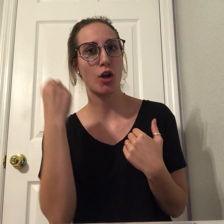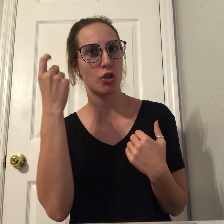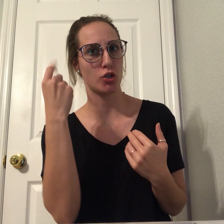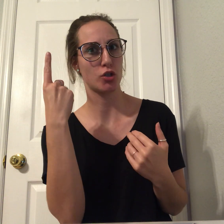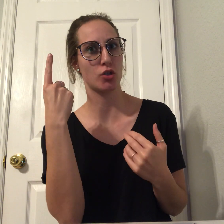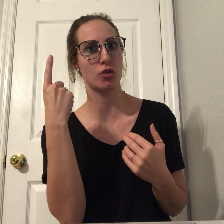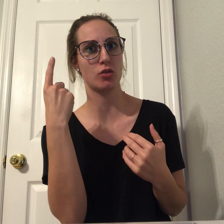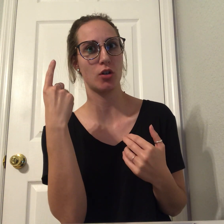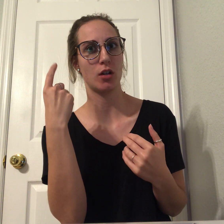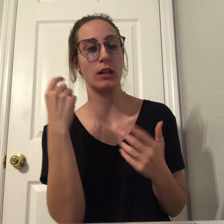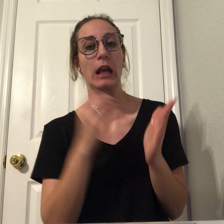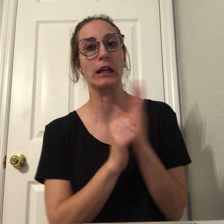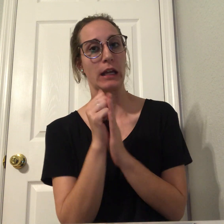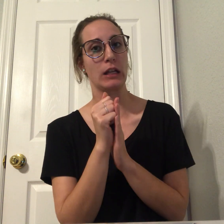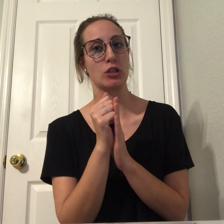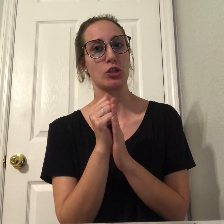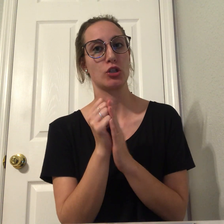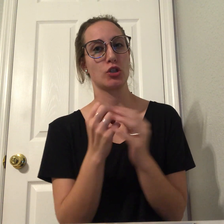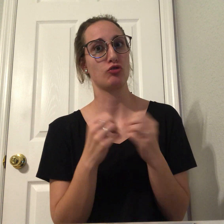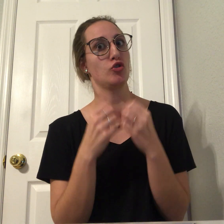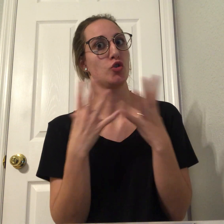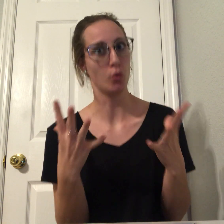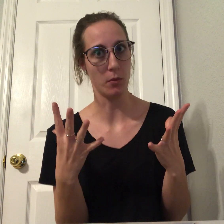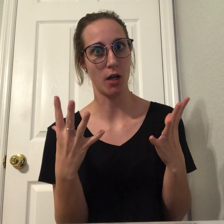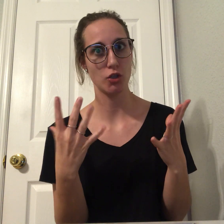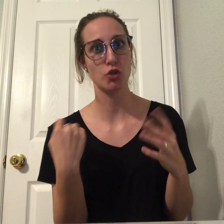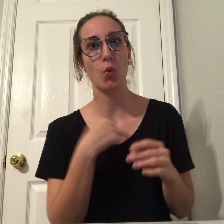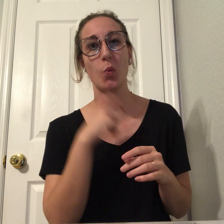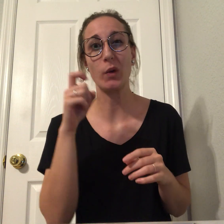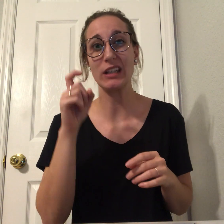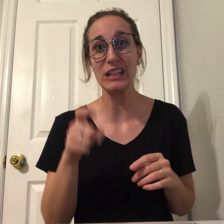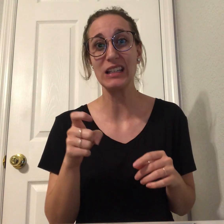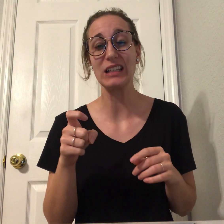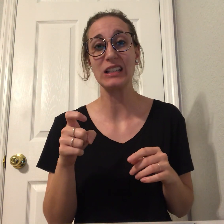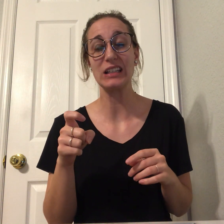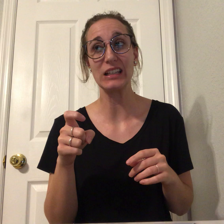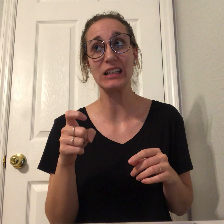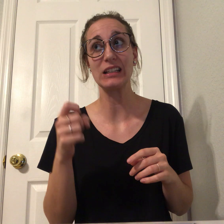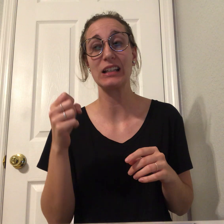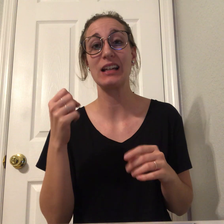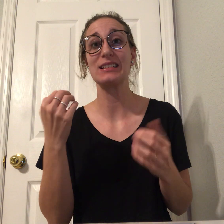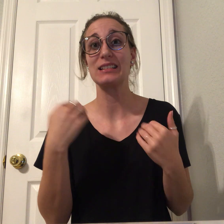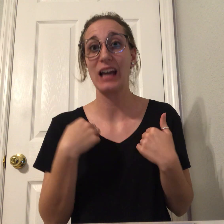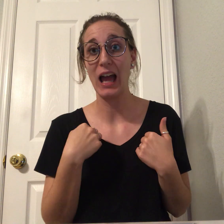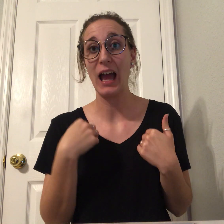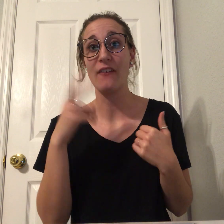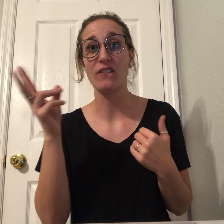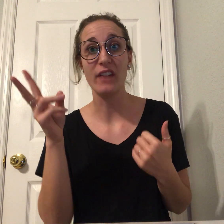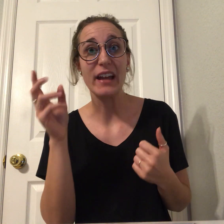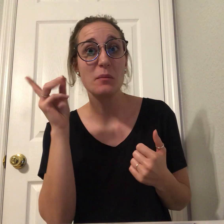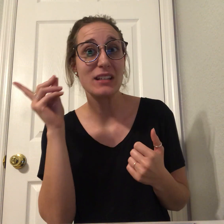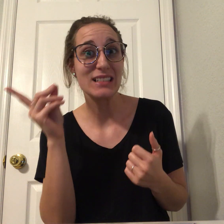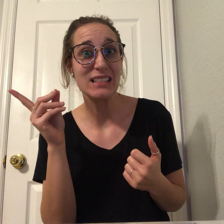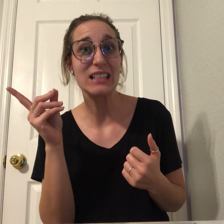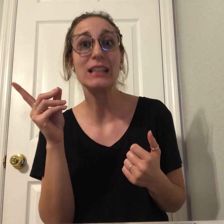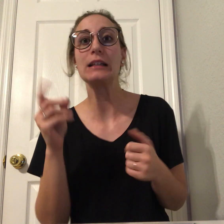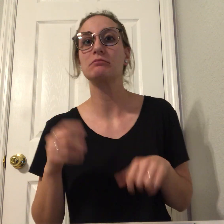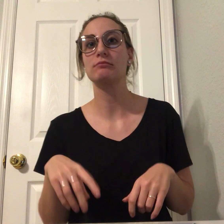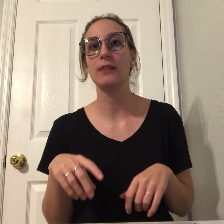enough sunlight, not getting enough vitamin D. And what are the benefits of vitamin D? It's called the sunshine vitamin for that